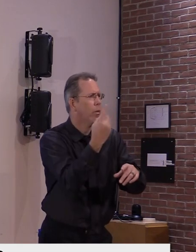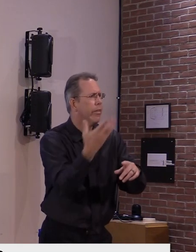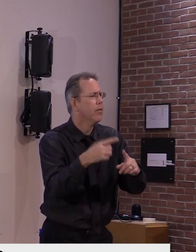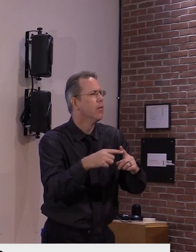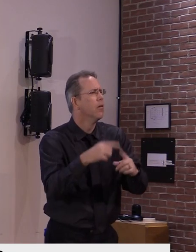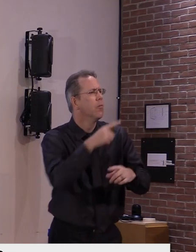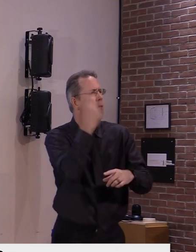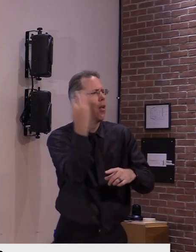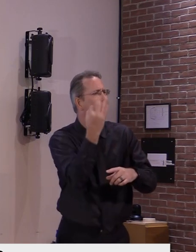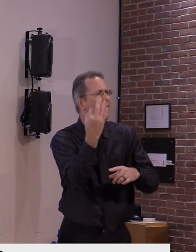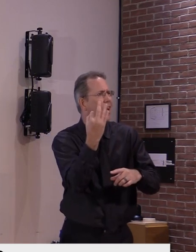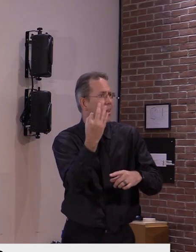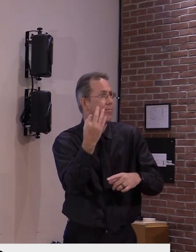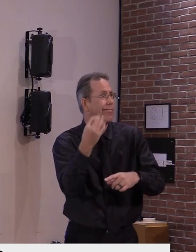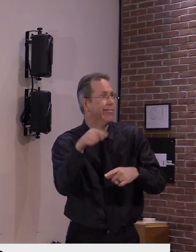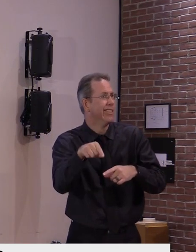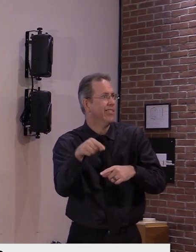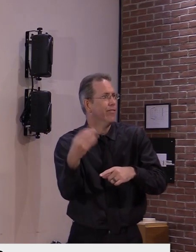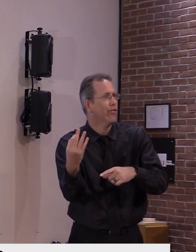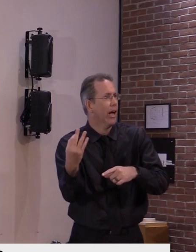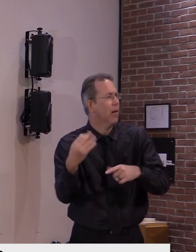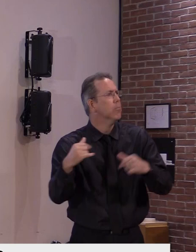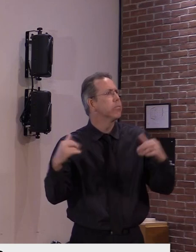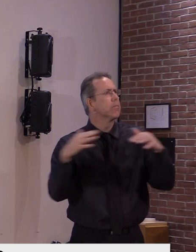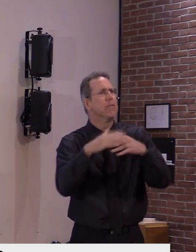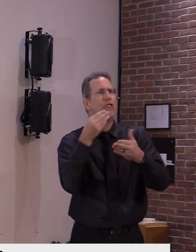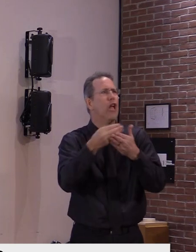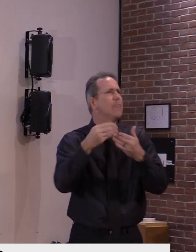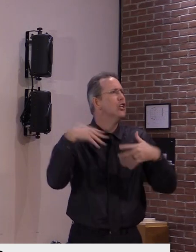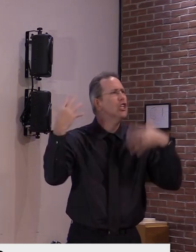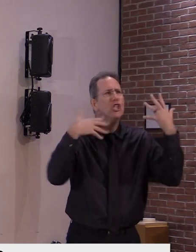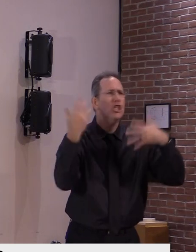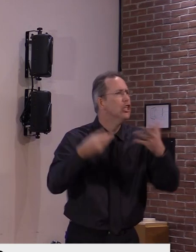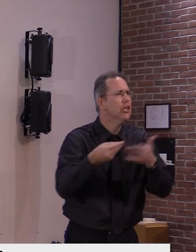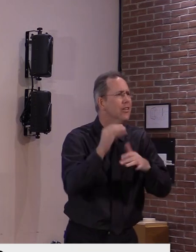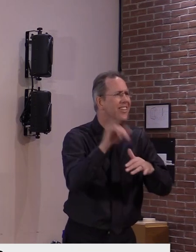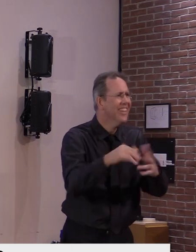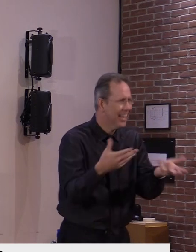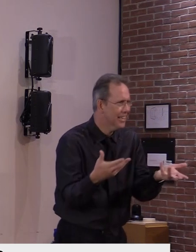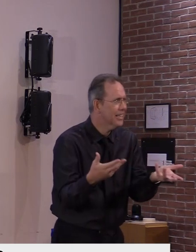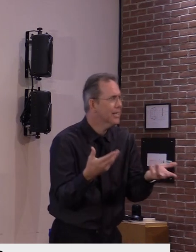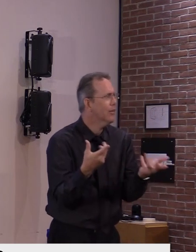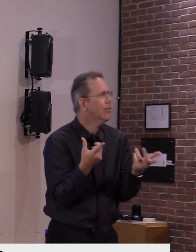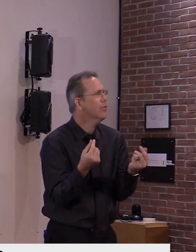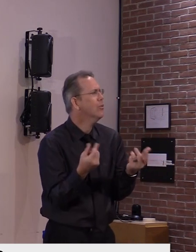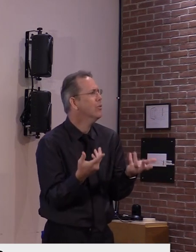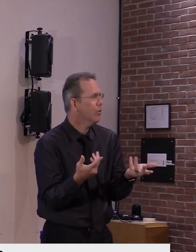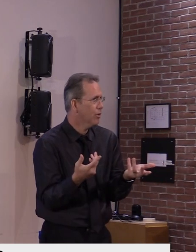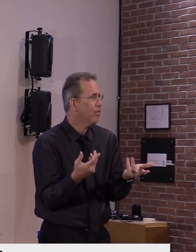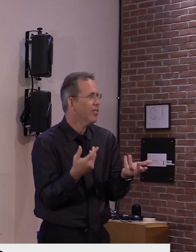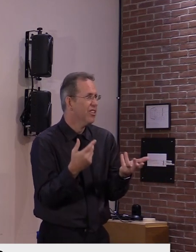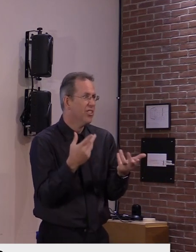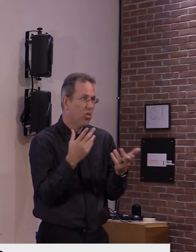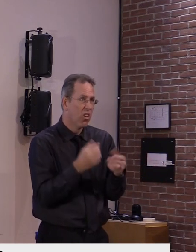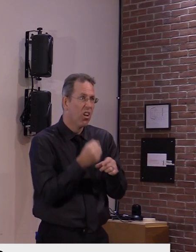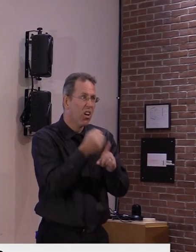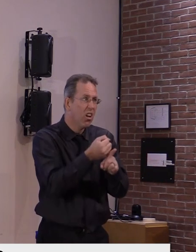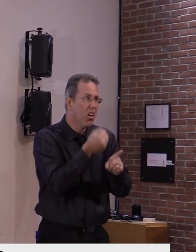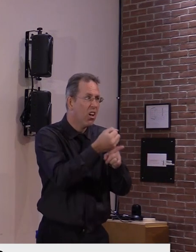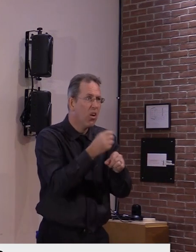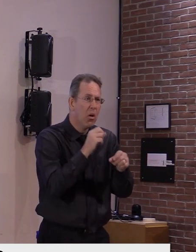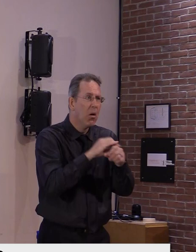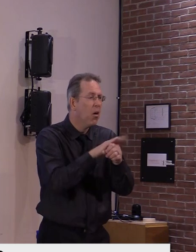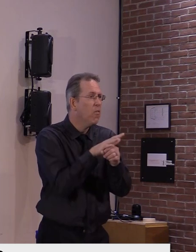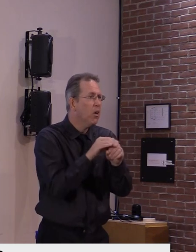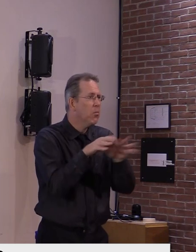they're not letting mobs and mobs of people and ignoring, you know, the social distancing, even if they wear masks?